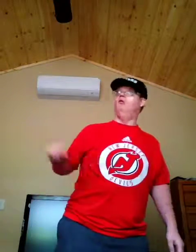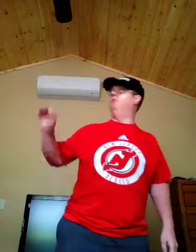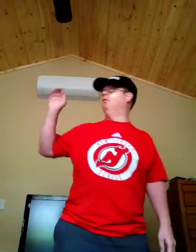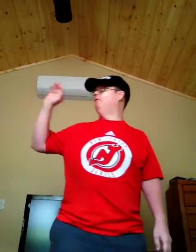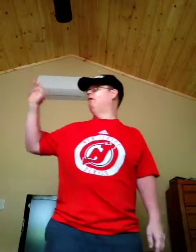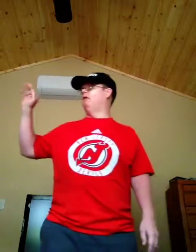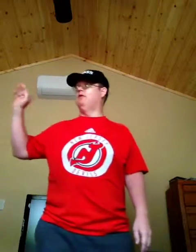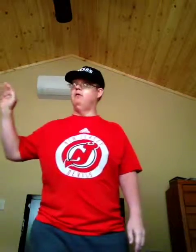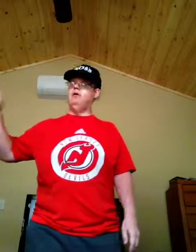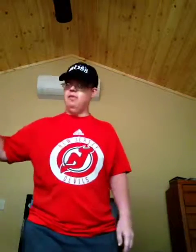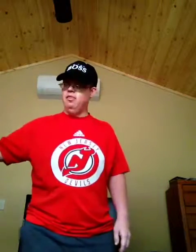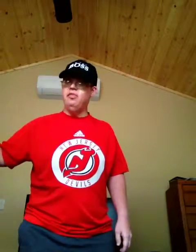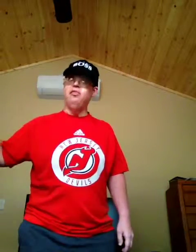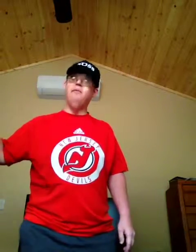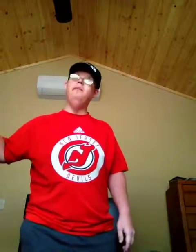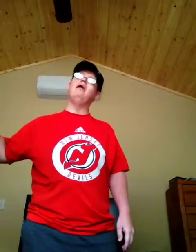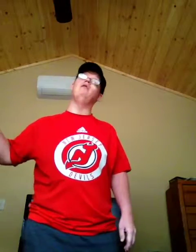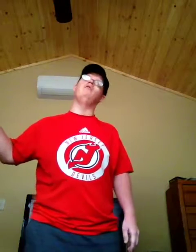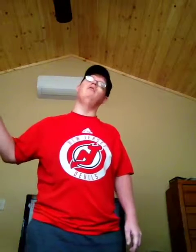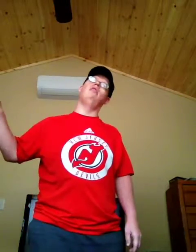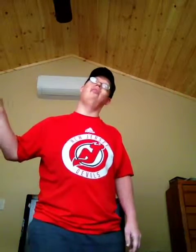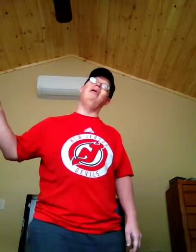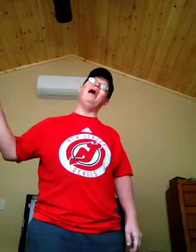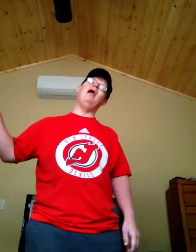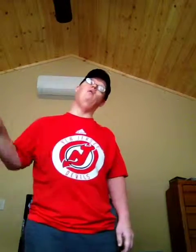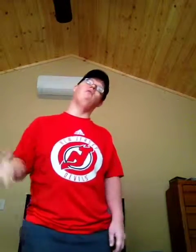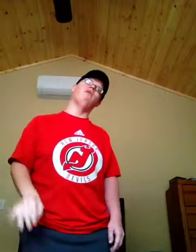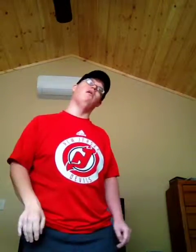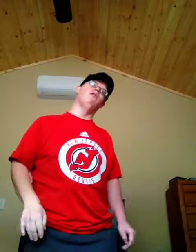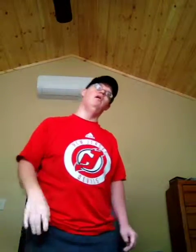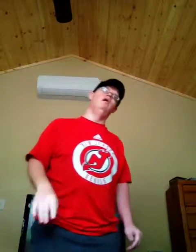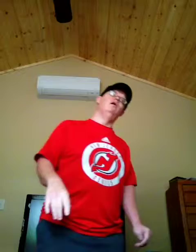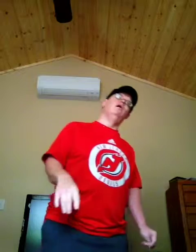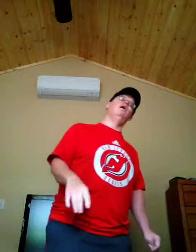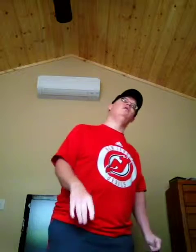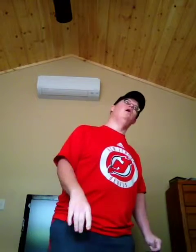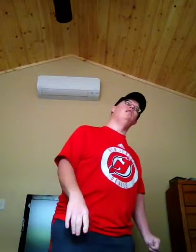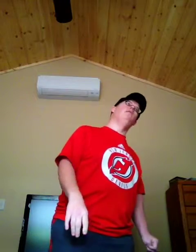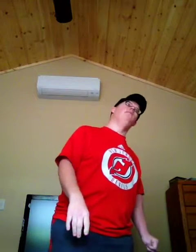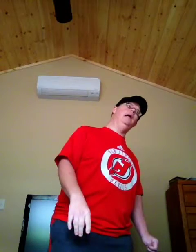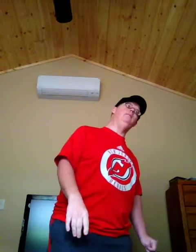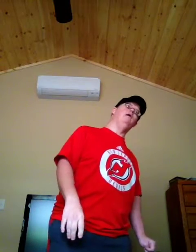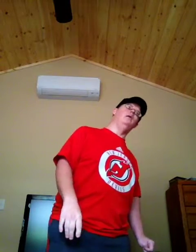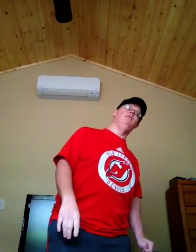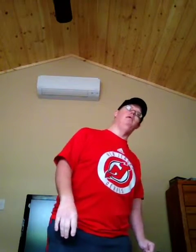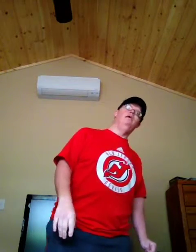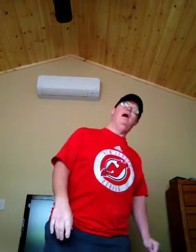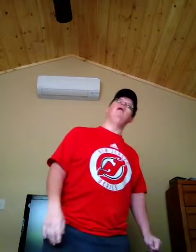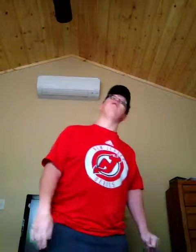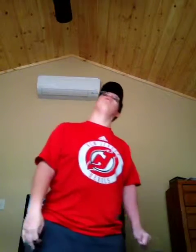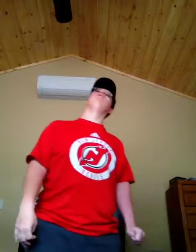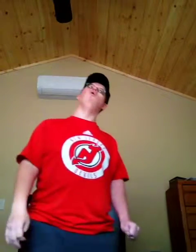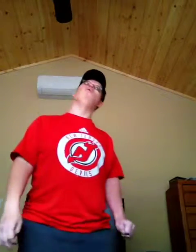but my cousin, the LA Wolf, says, shut the beep up and go to